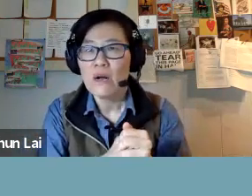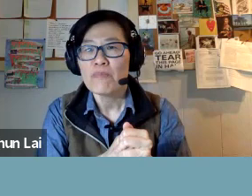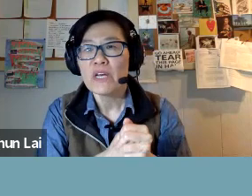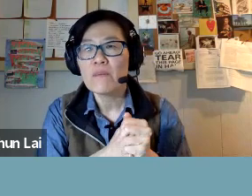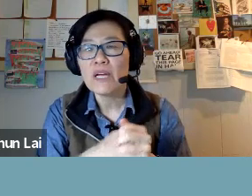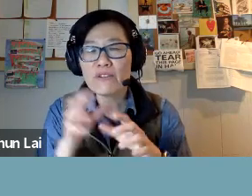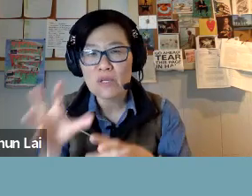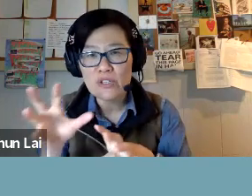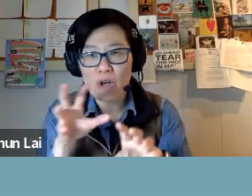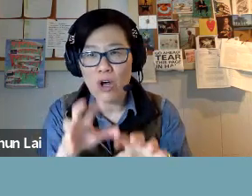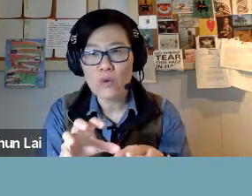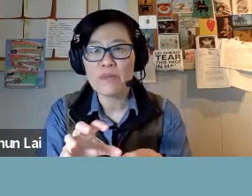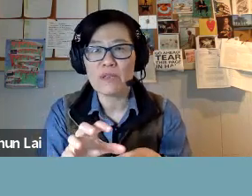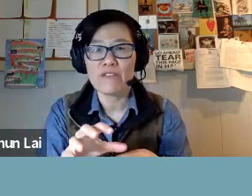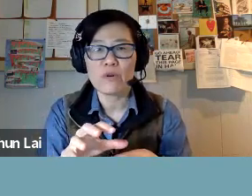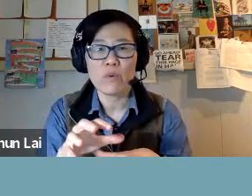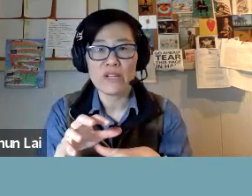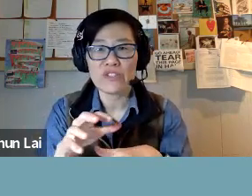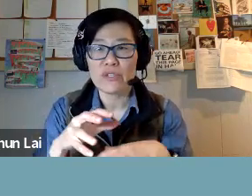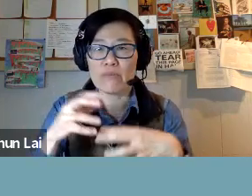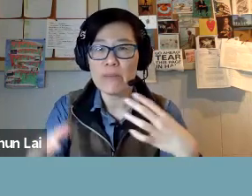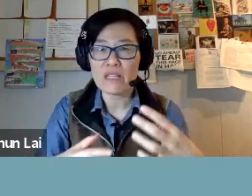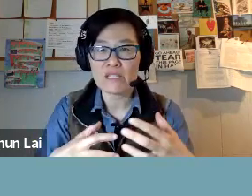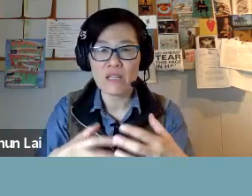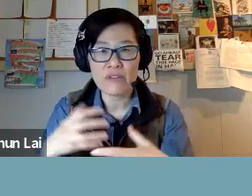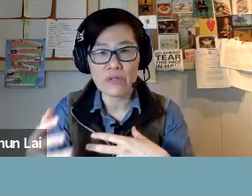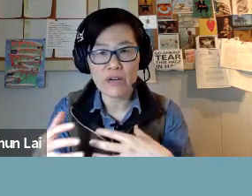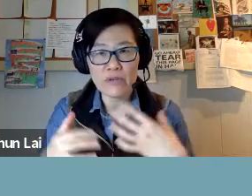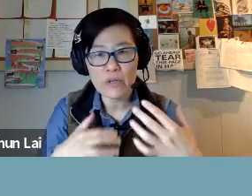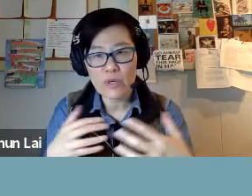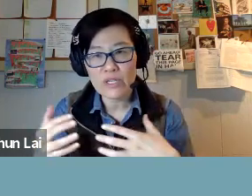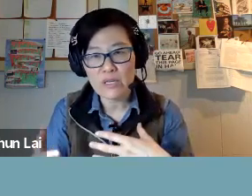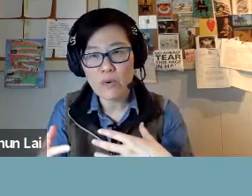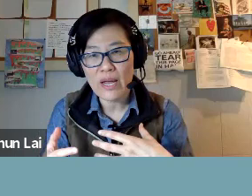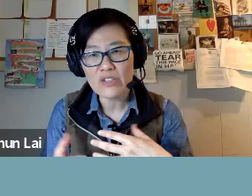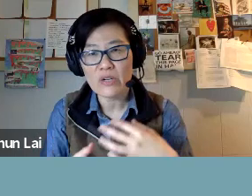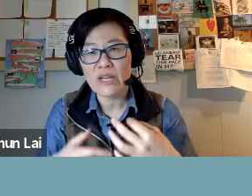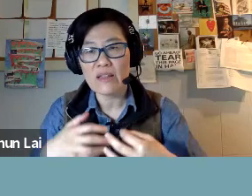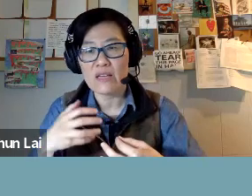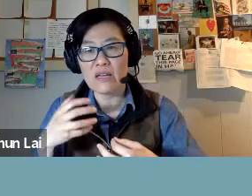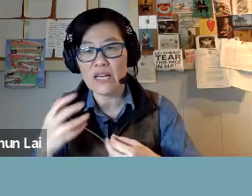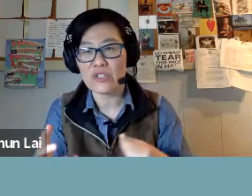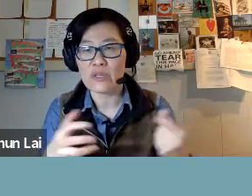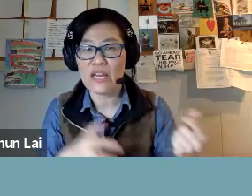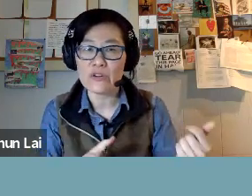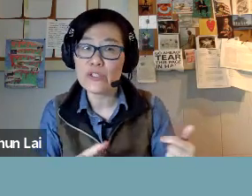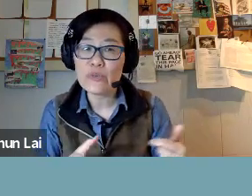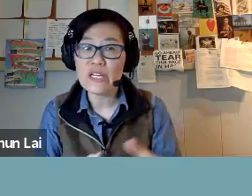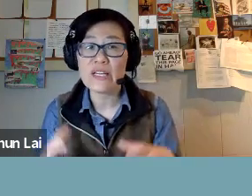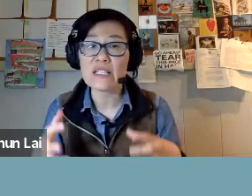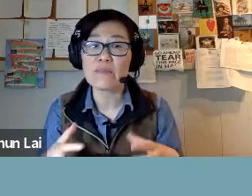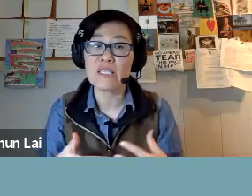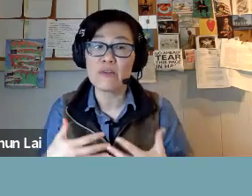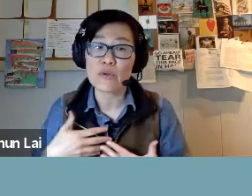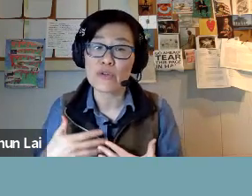letter. And of course you should always be looking for ways to mimic the style of your novel or your work in some way so that the agent or the editor who's reading